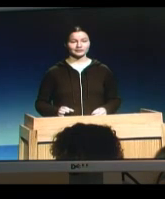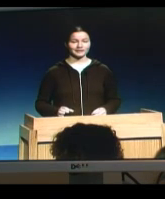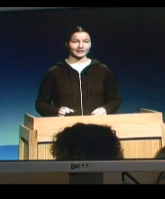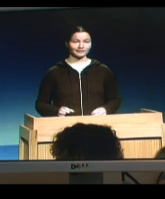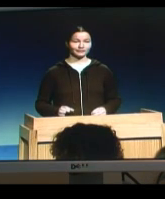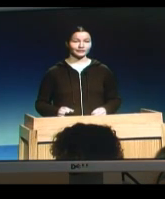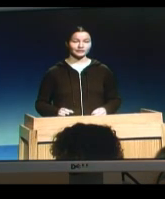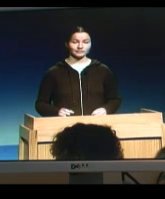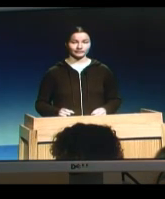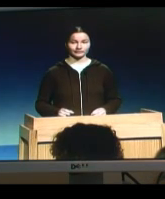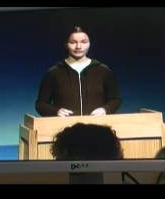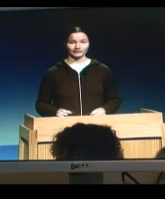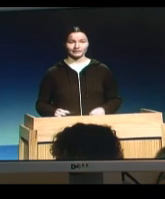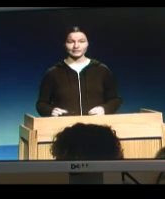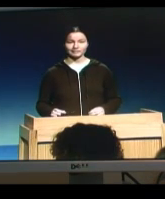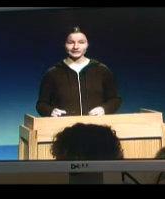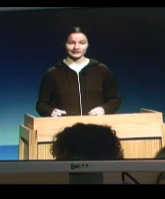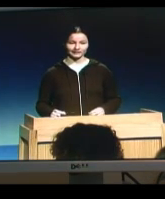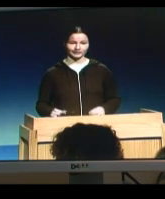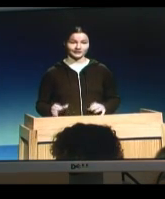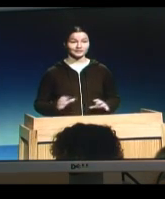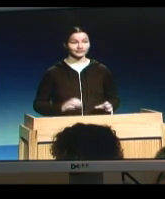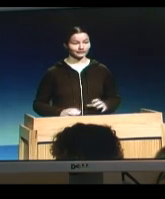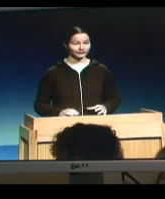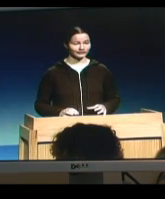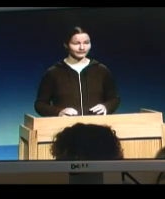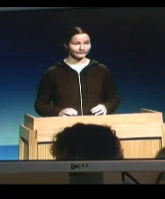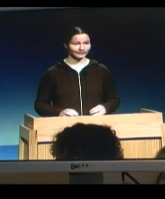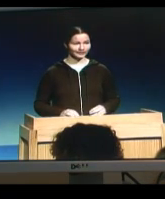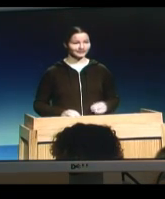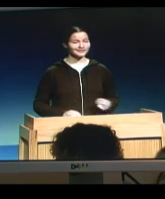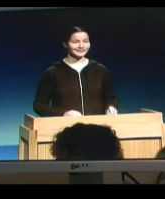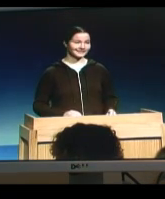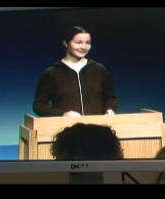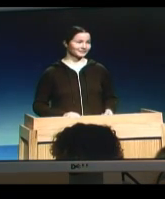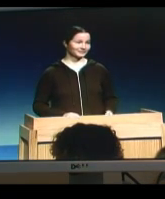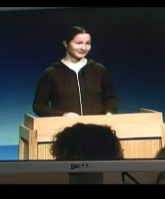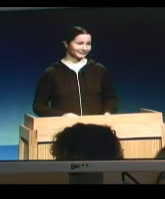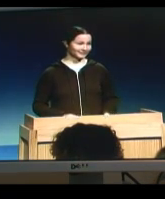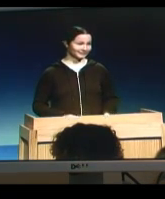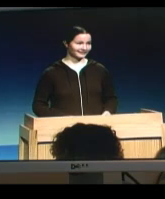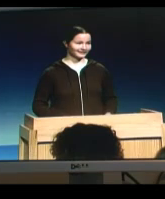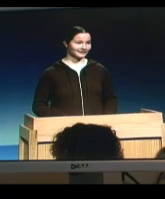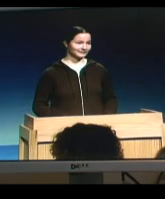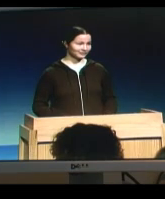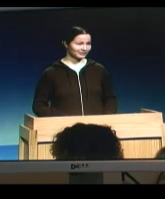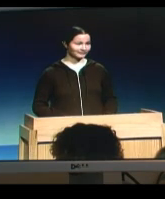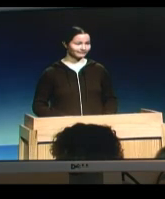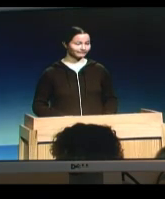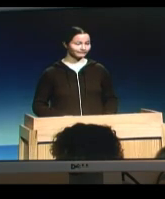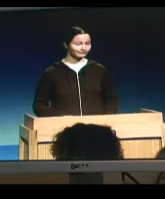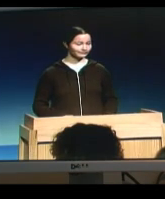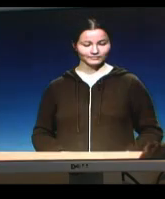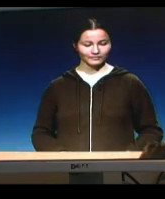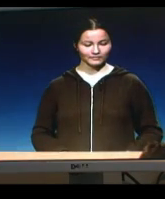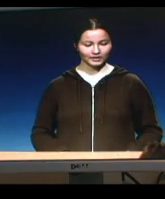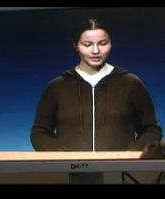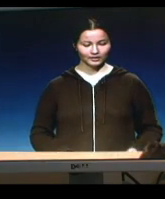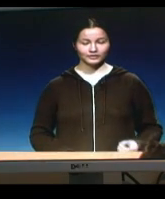sign for each spoken word and might present them in a different order. This distinction will become clear during the demonstration. No one